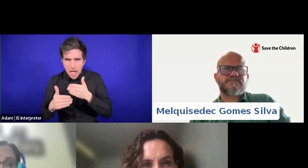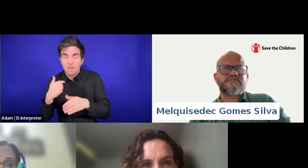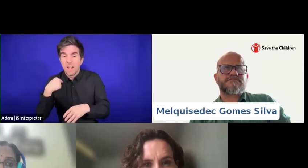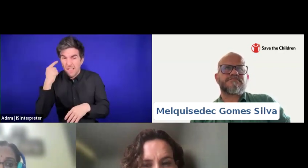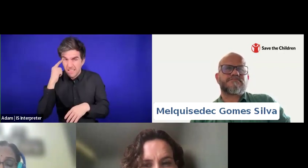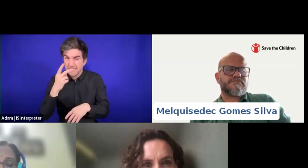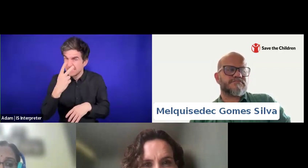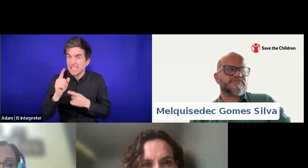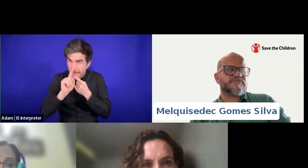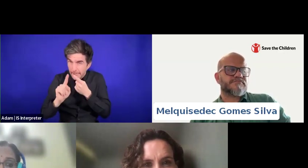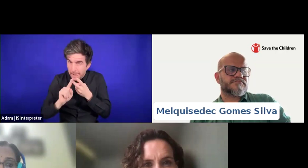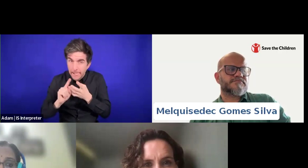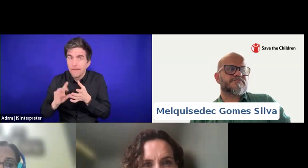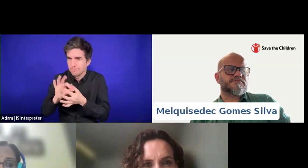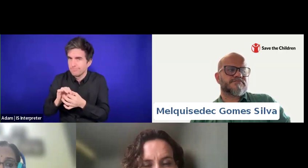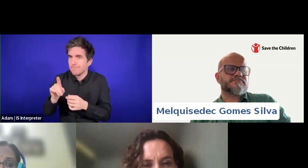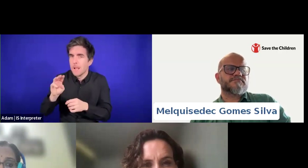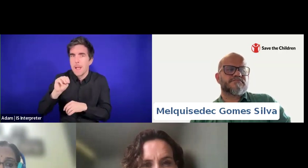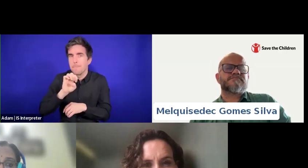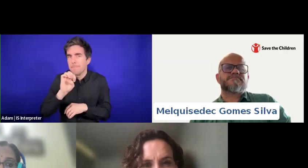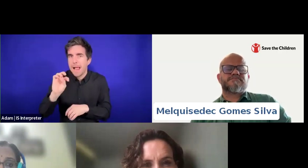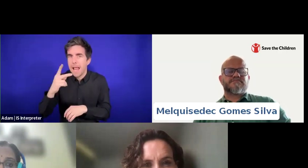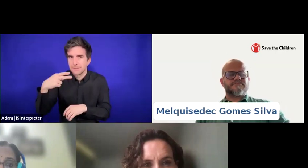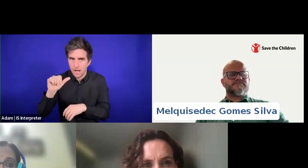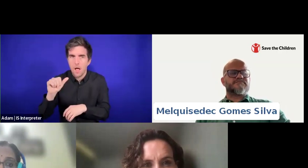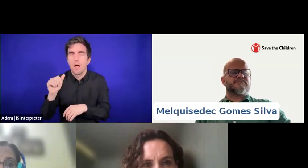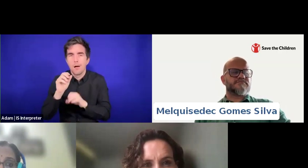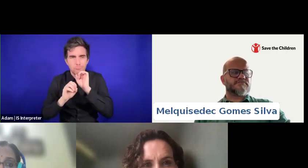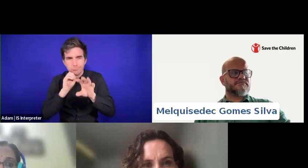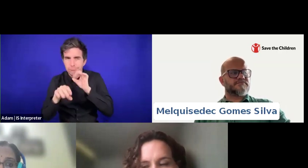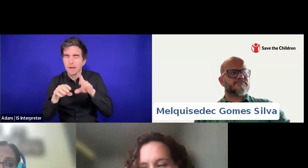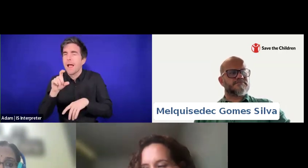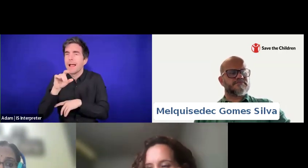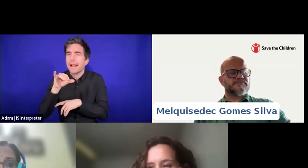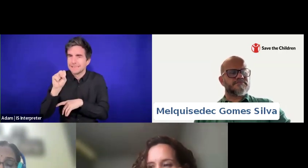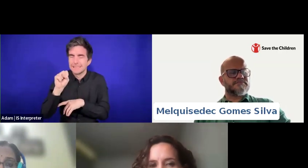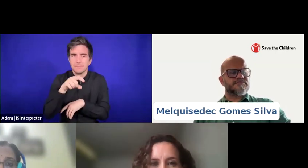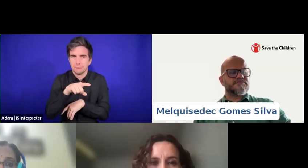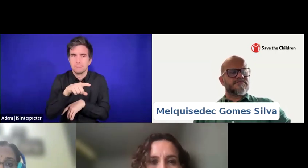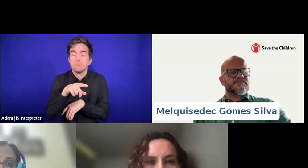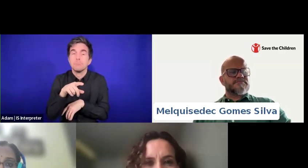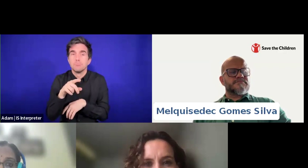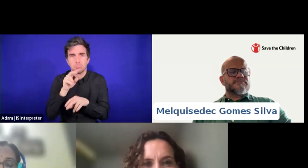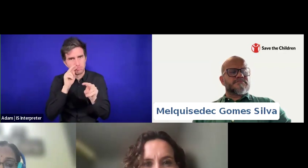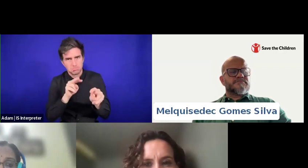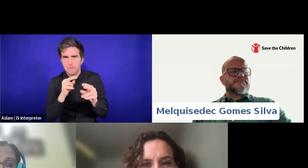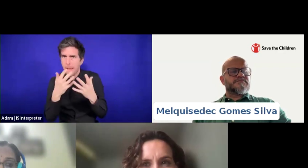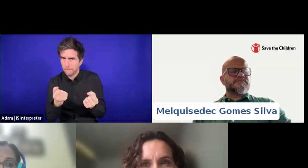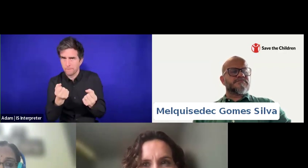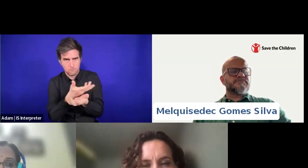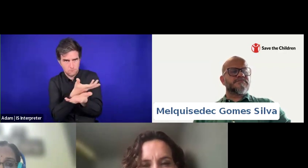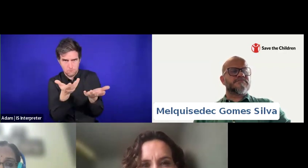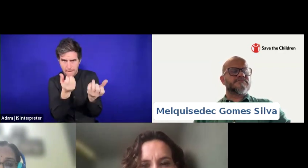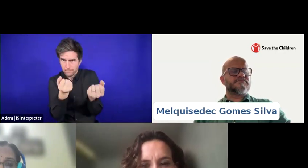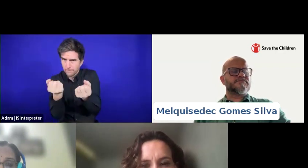these kinds of approaches. How do you actually then get that down to kind of community level discussions? I'm aware that we've only got 3